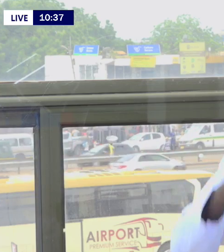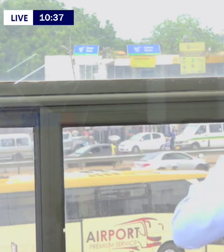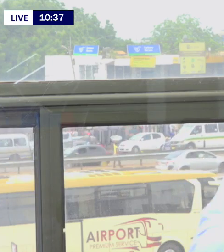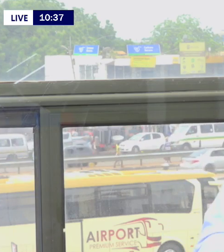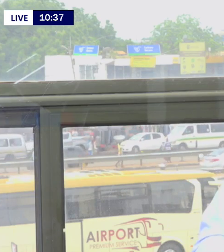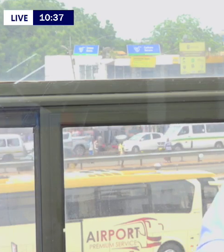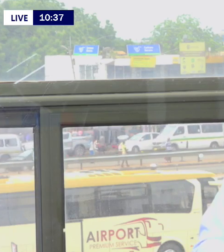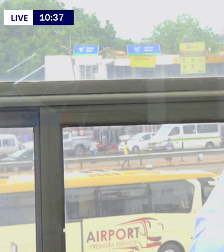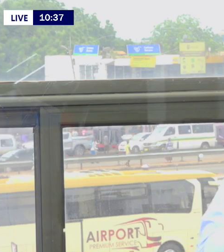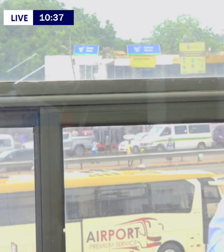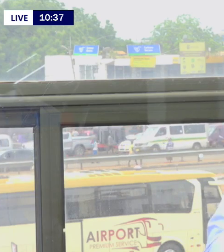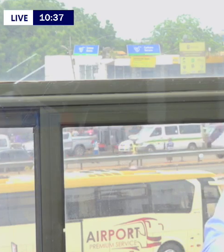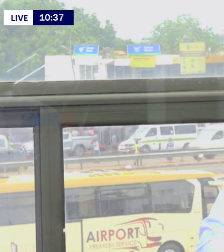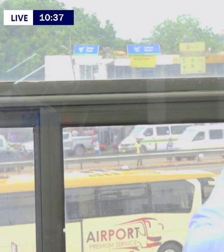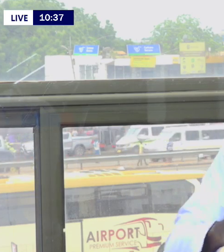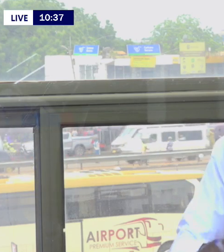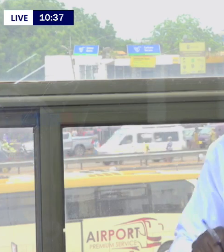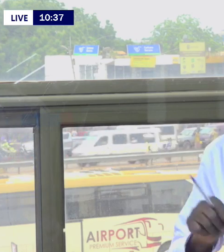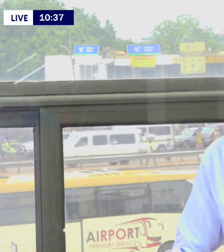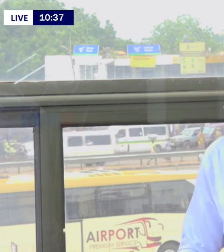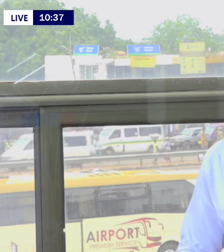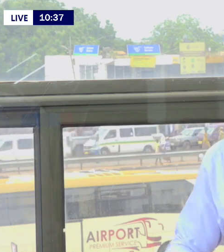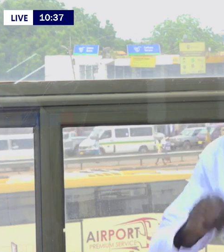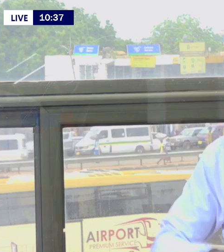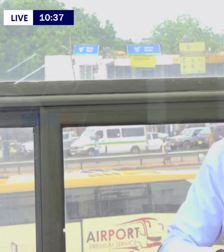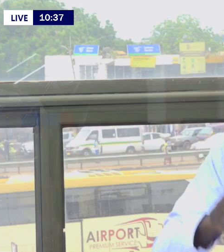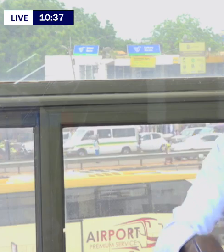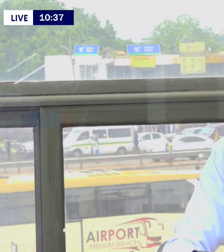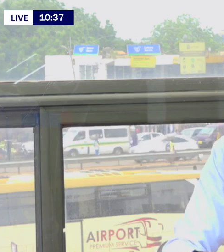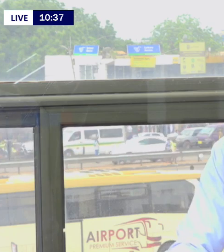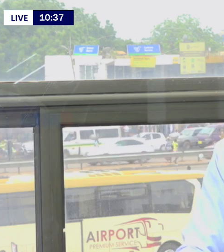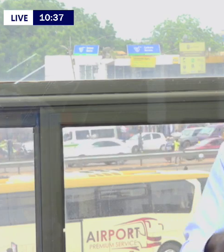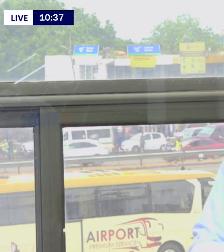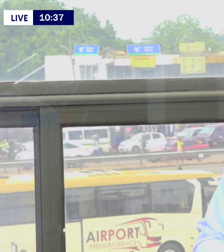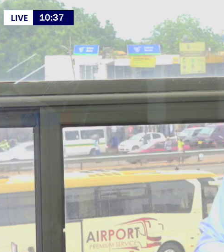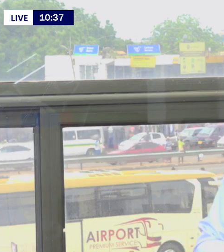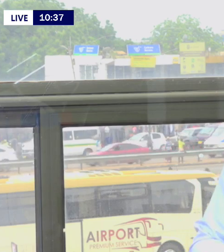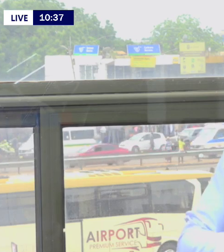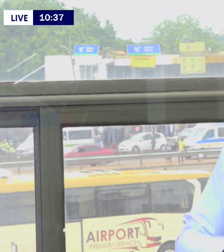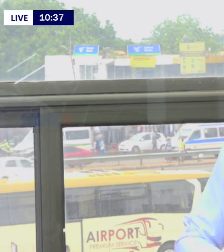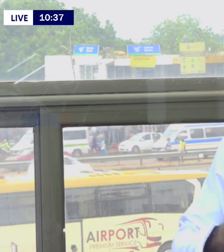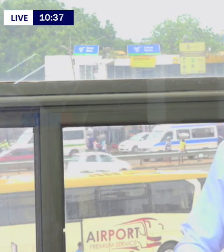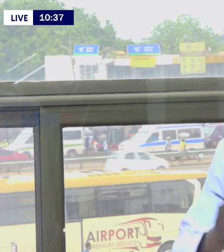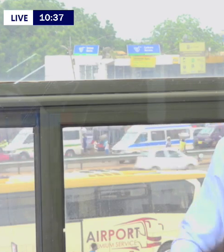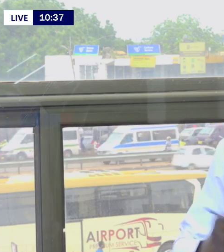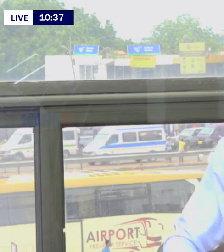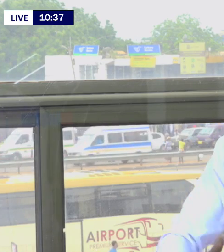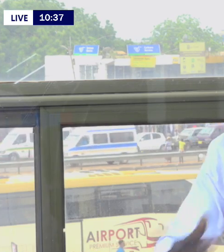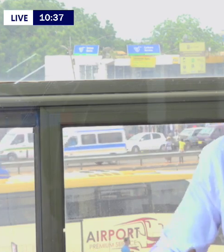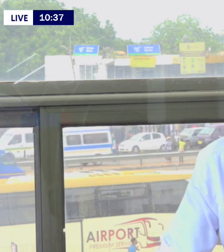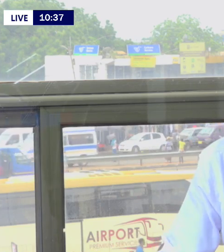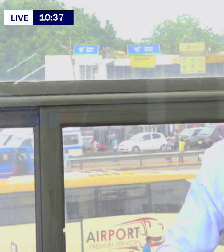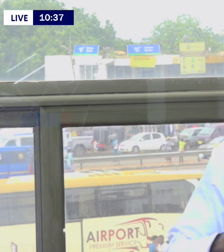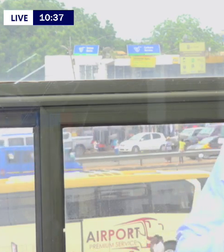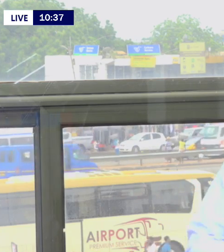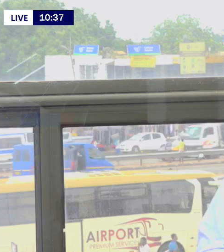Mahama 2016 no e na wo kan sa 2020 min so me ka akyerɛ wo sɛ yisi no na ya ma wɔn tumi sɛ ɔmo nyɛ sa